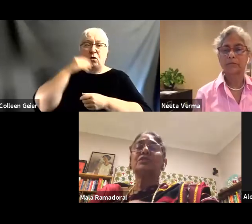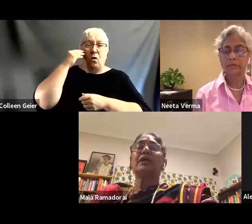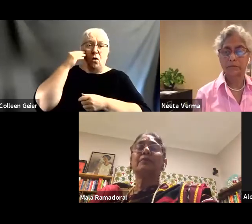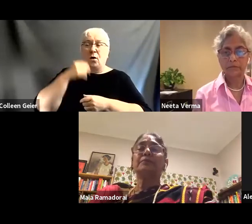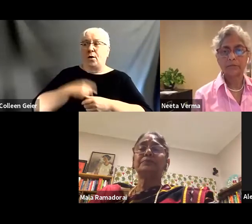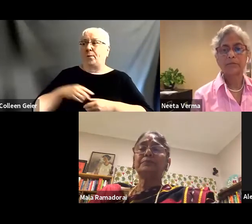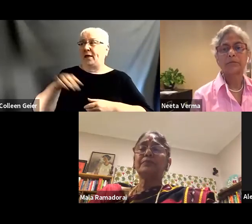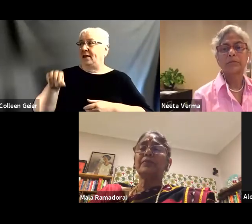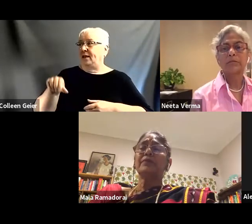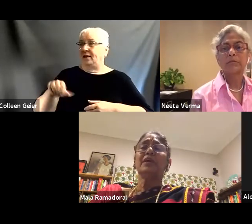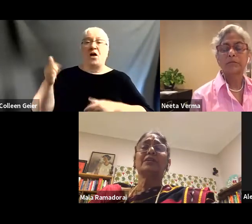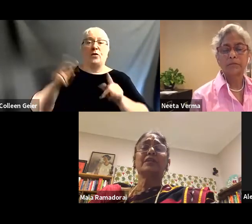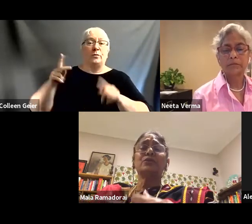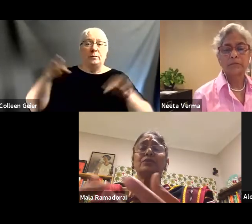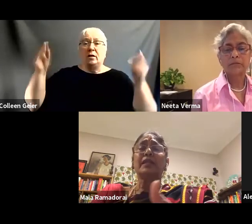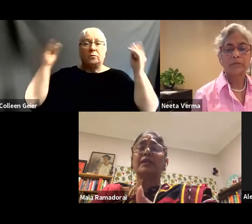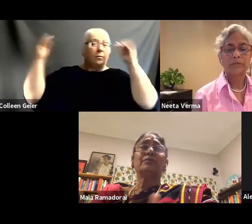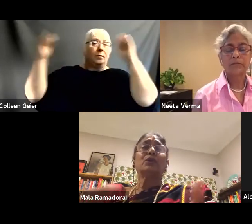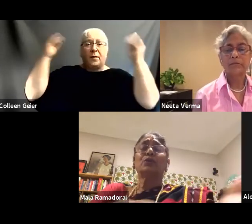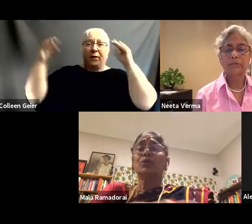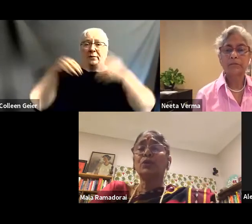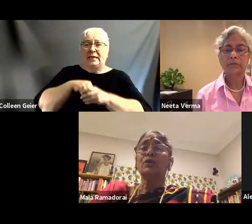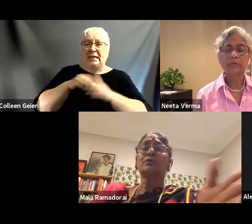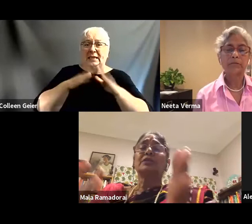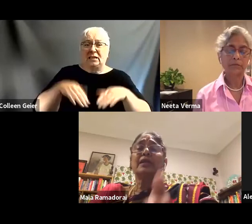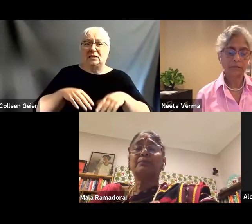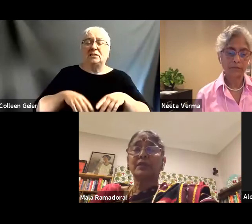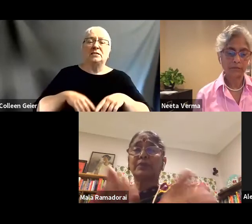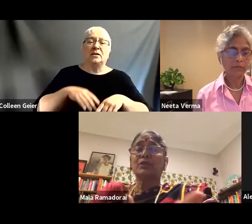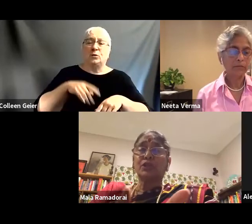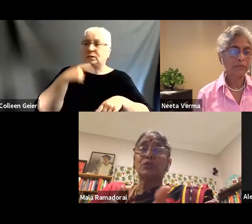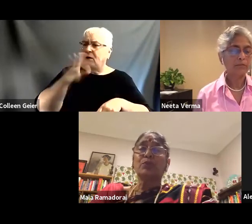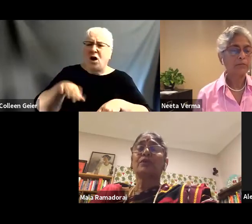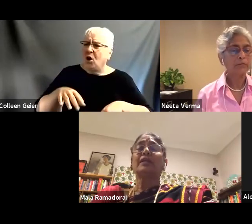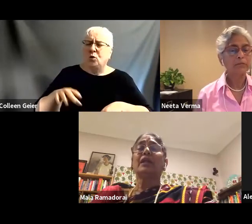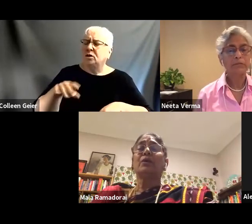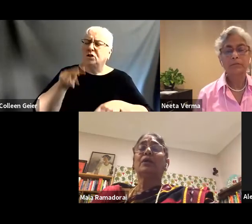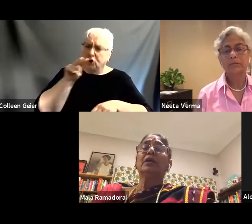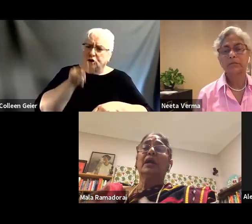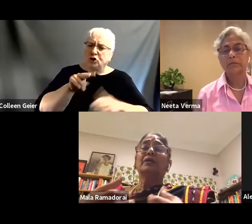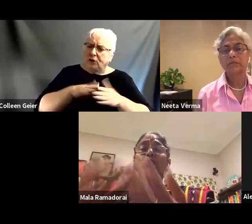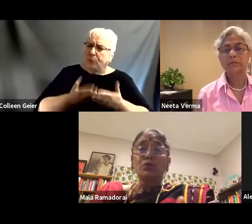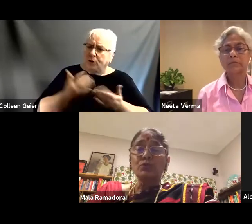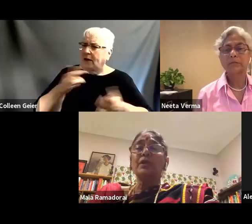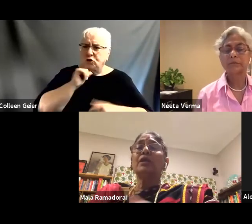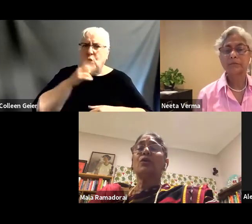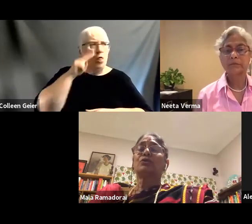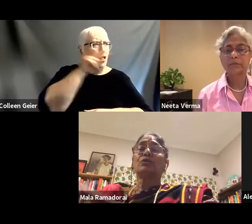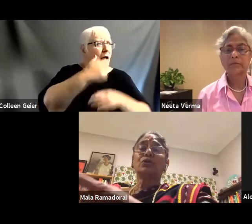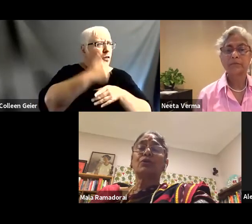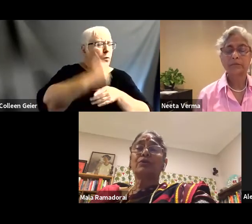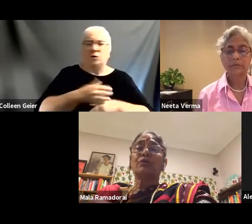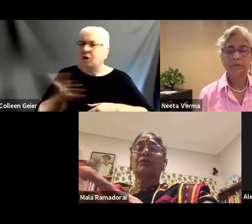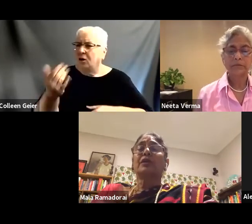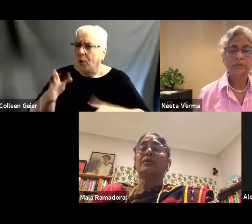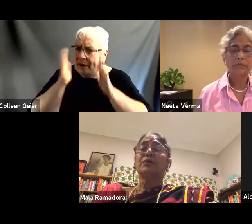to teach them. We are trying to tell them, don't look outside, but look at your book right now and talk to me or talk